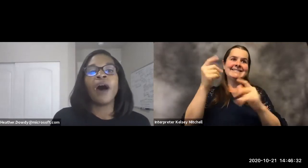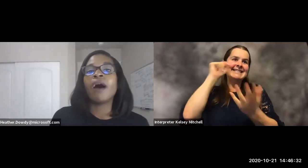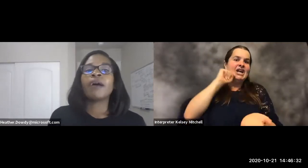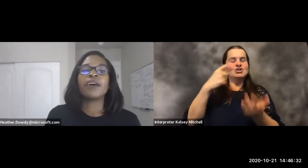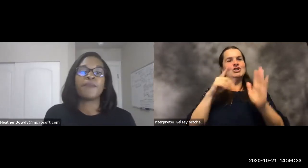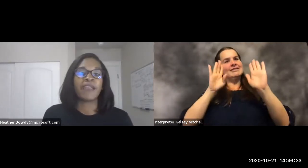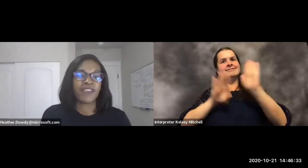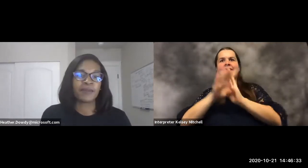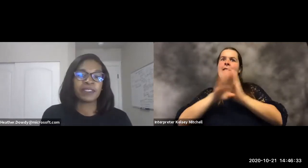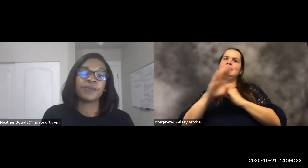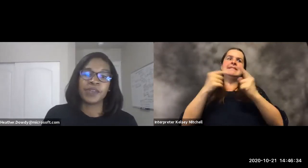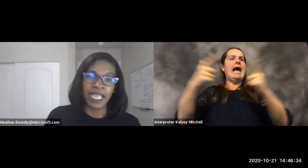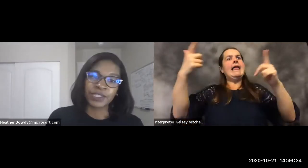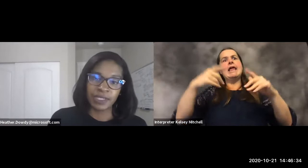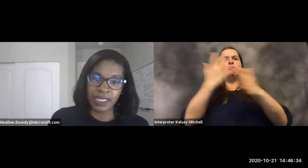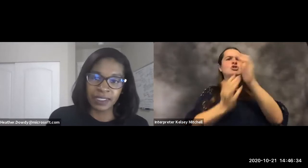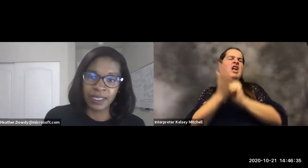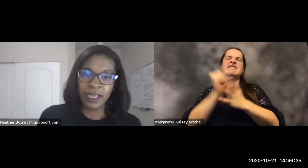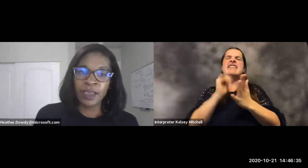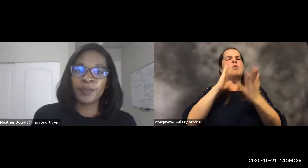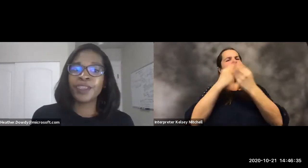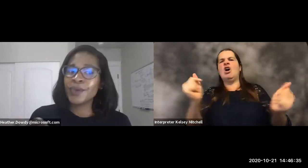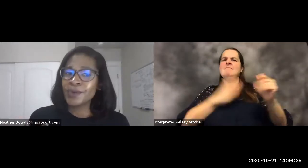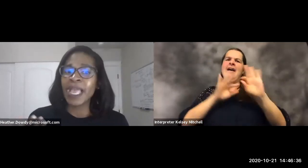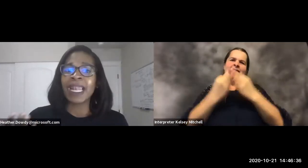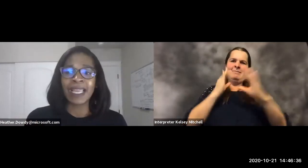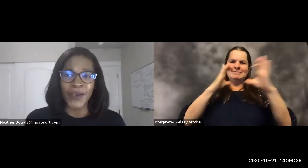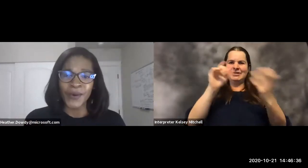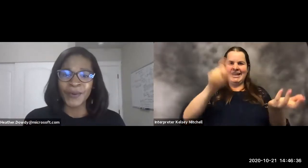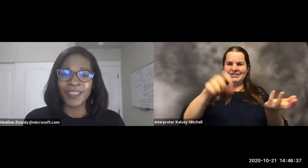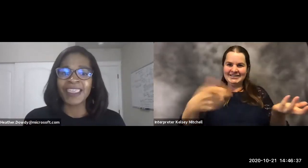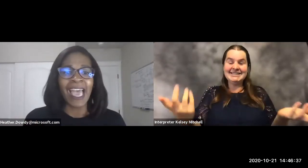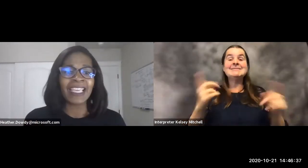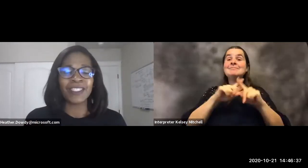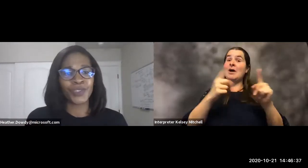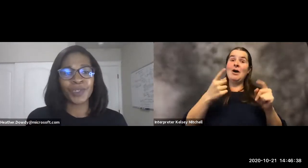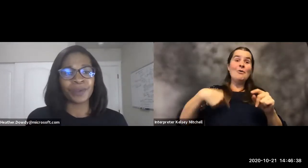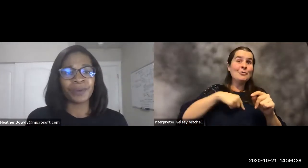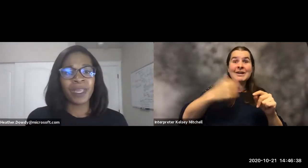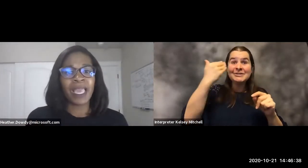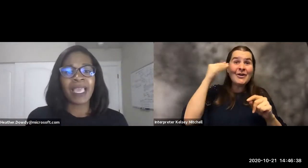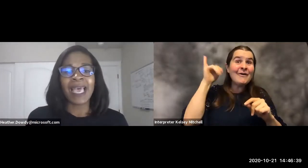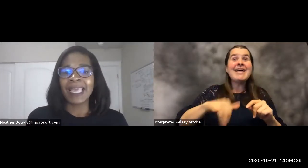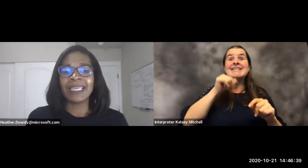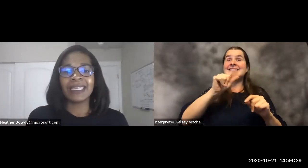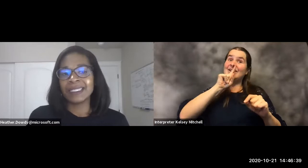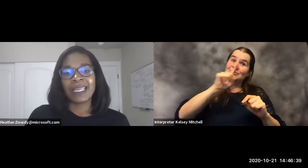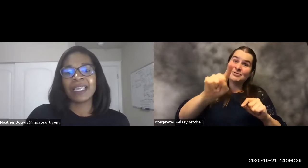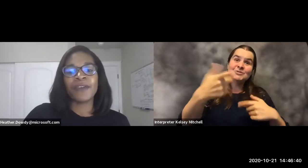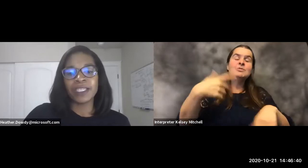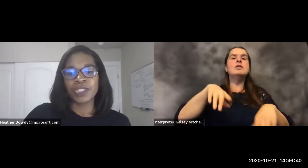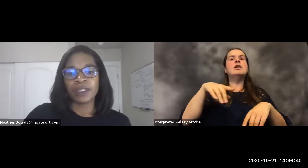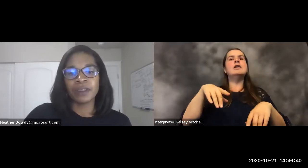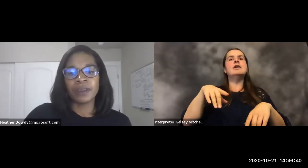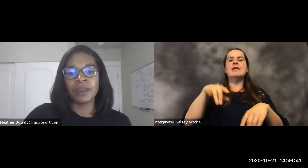solve all of my family's communication needs. But you and I know that that isn't true. And that